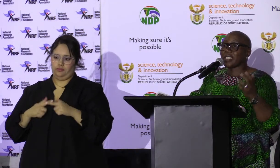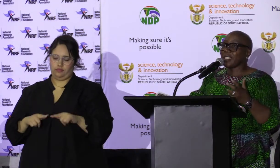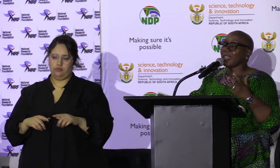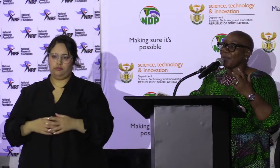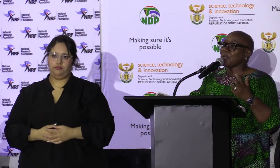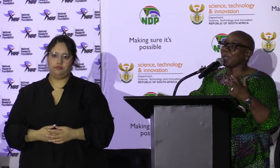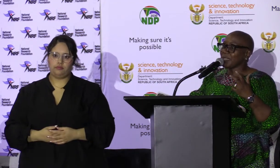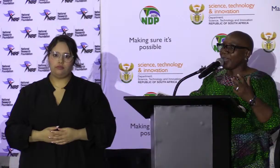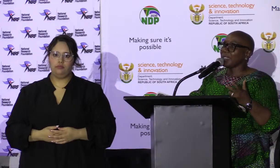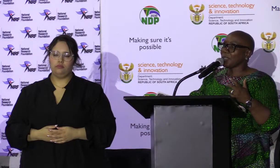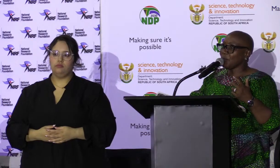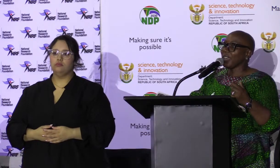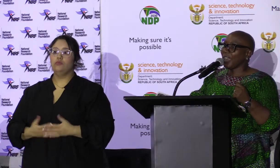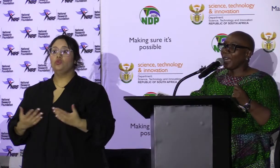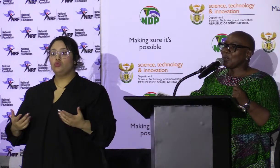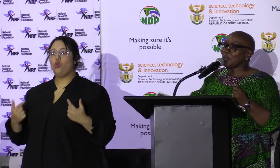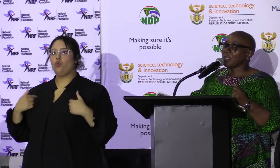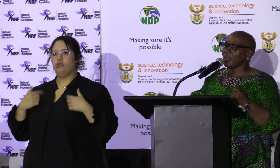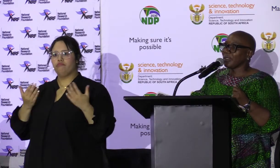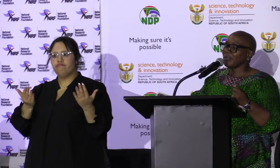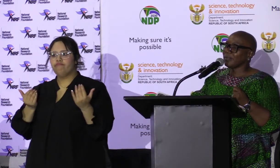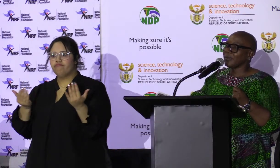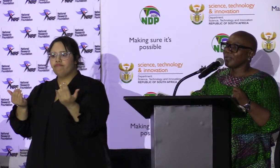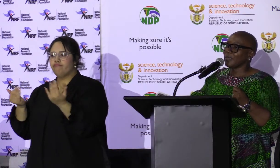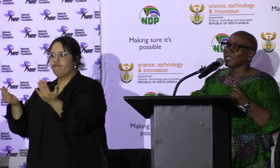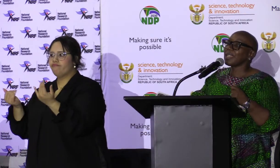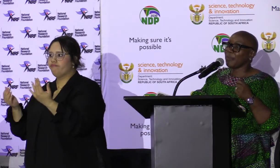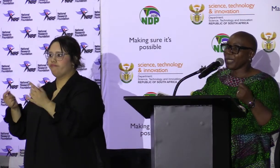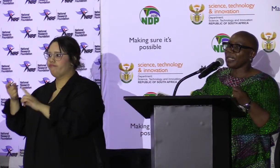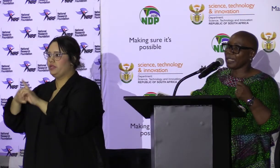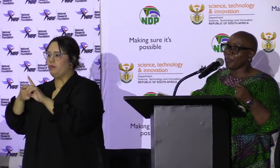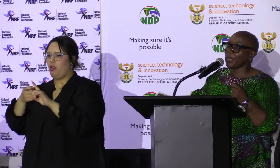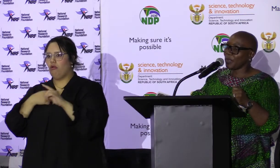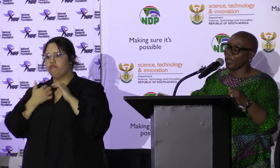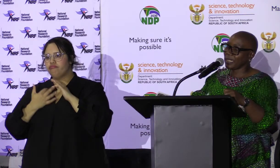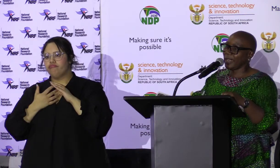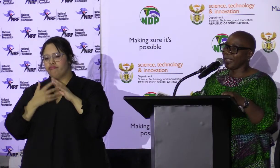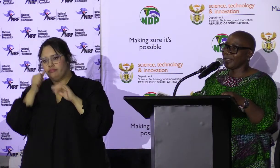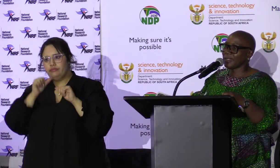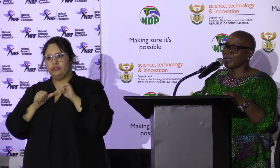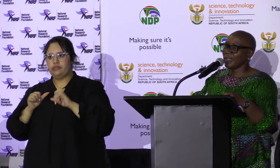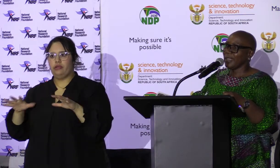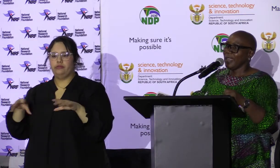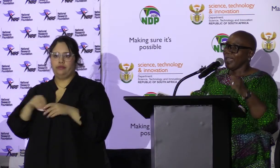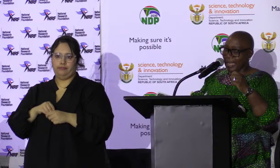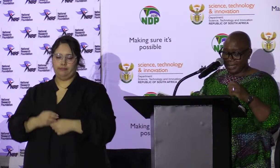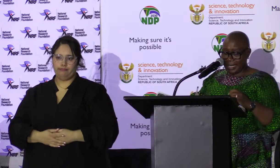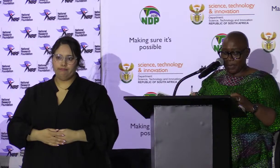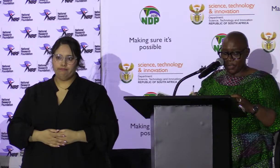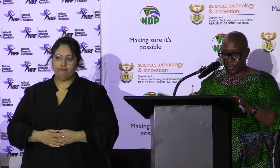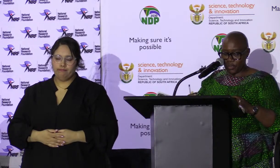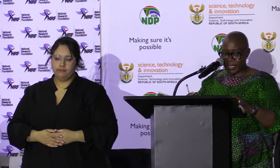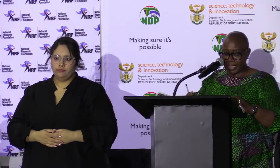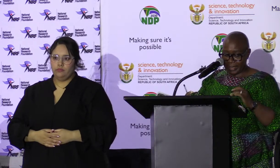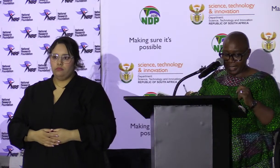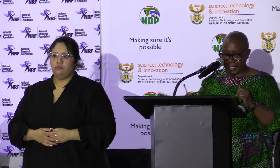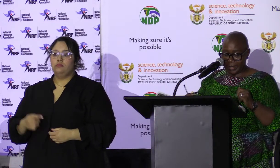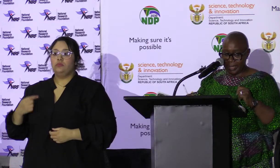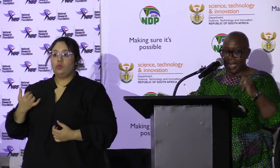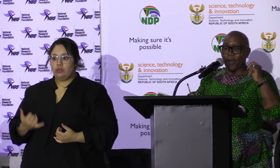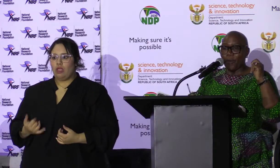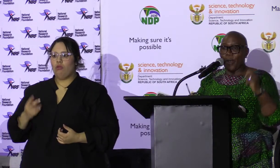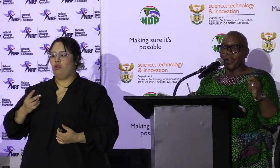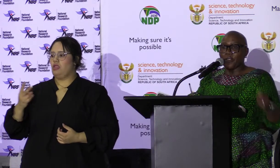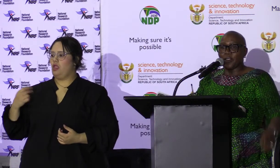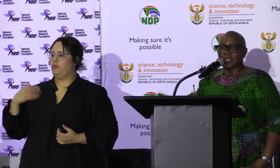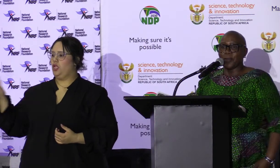We're attracting abantu be-science, kubonakala ukuthi kuyaphilwa ka-science. Hence, I'm introducing